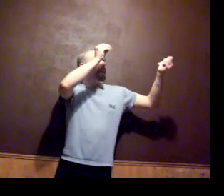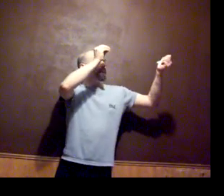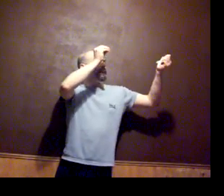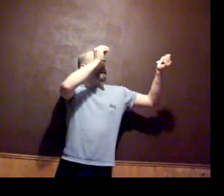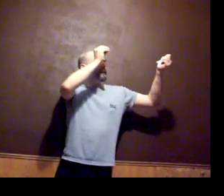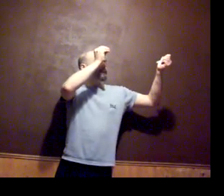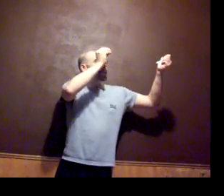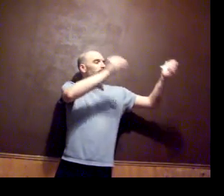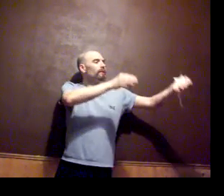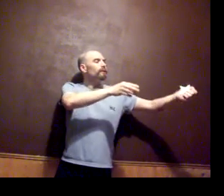and